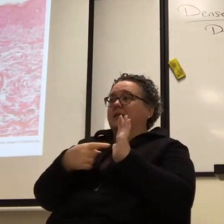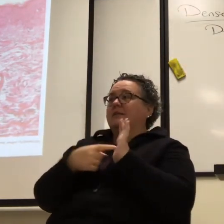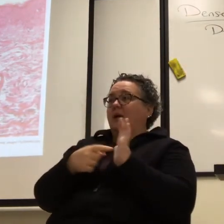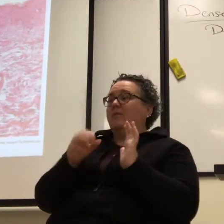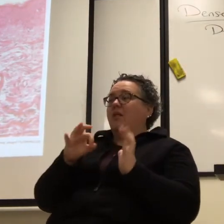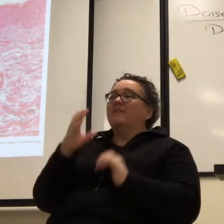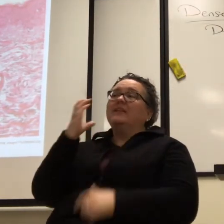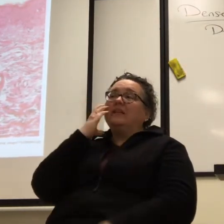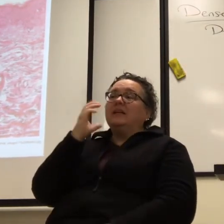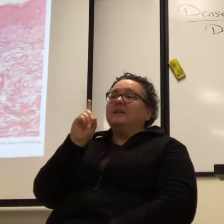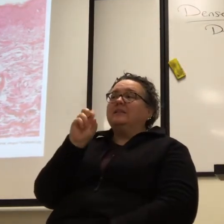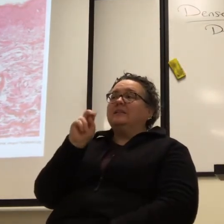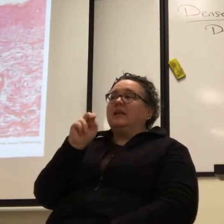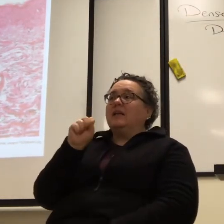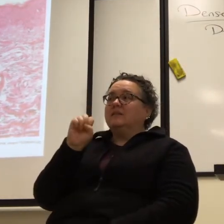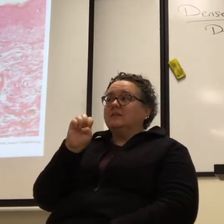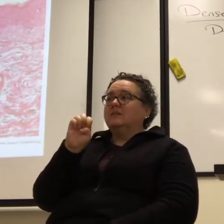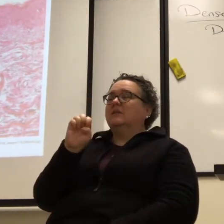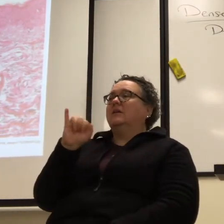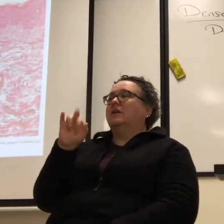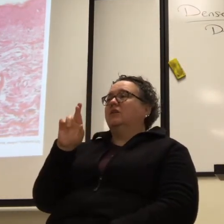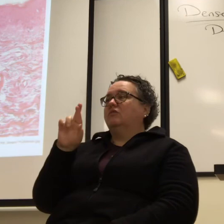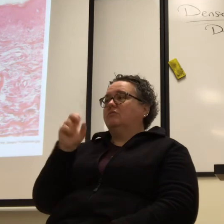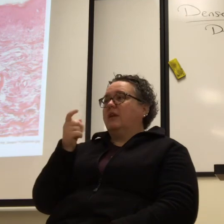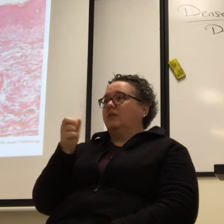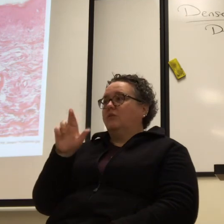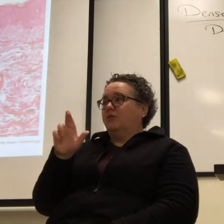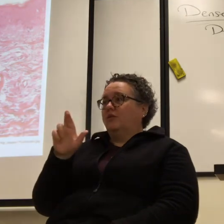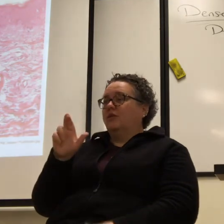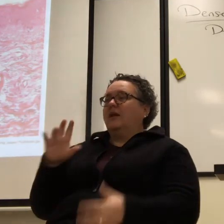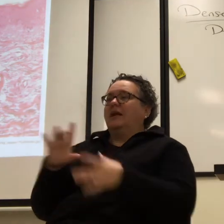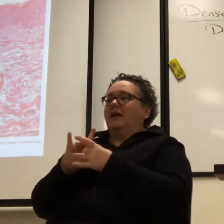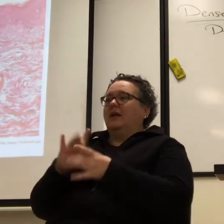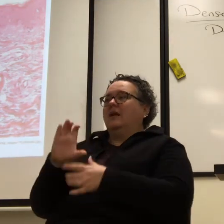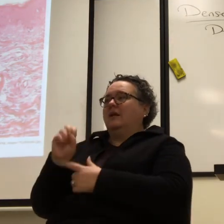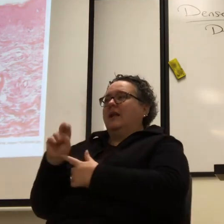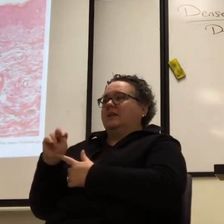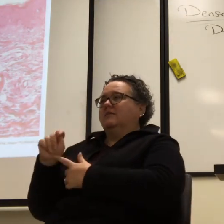of dense, irregular connective tissue.